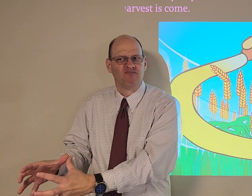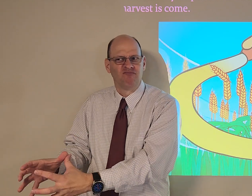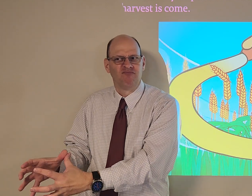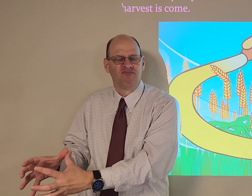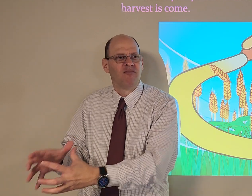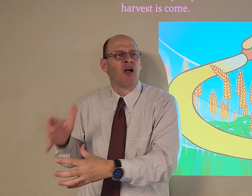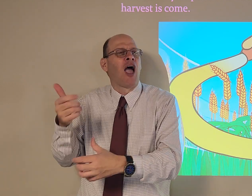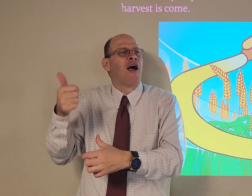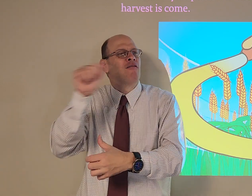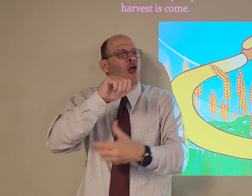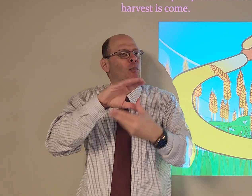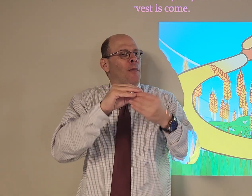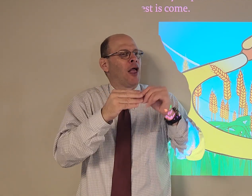us.